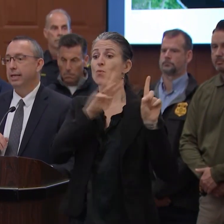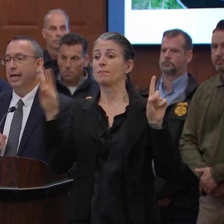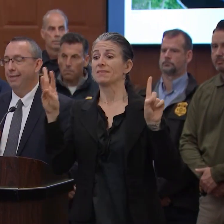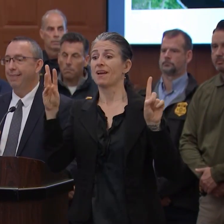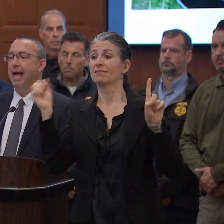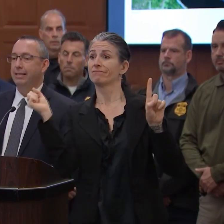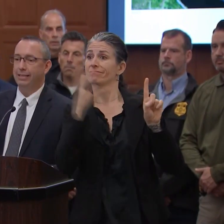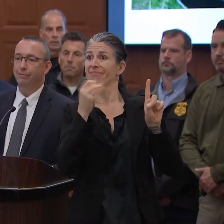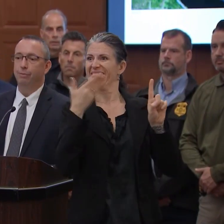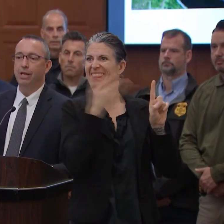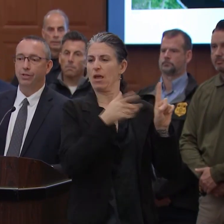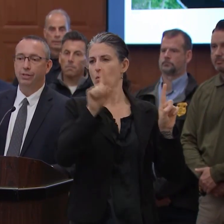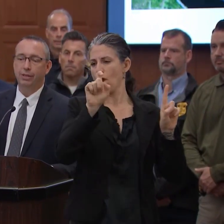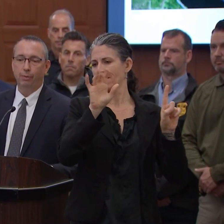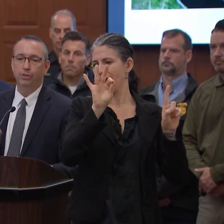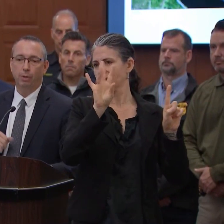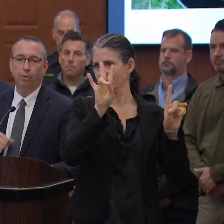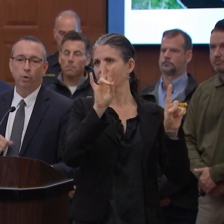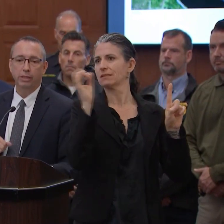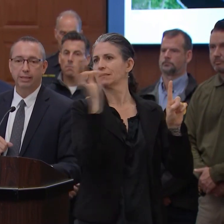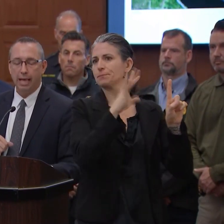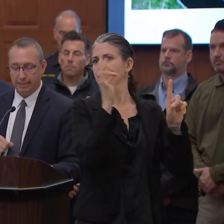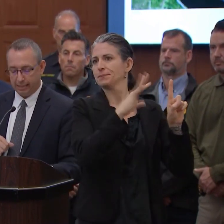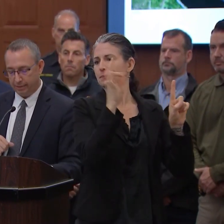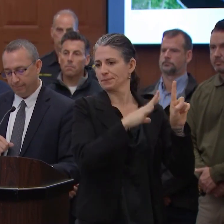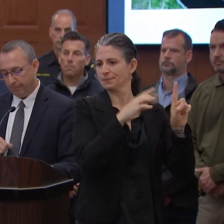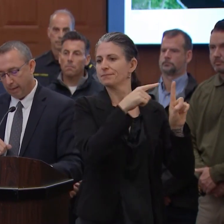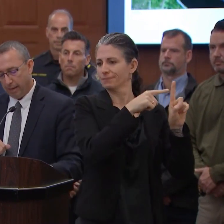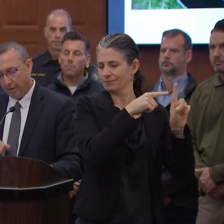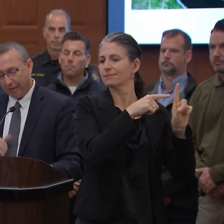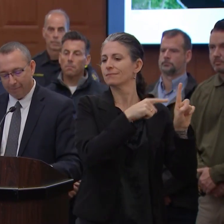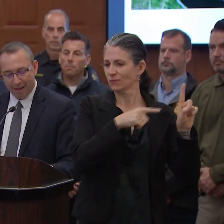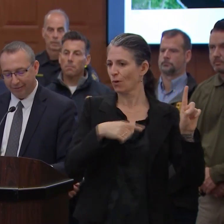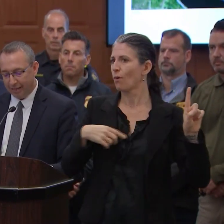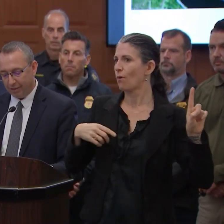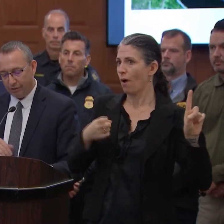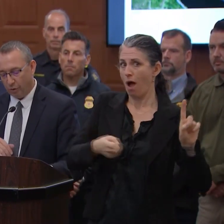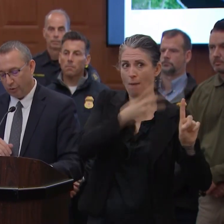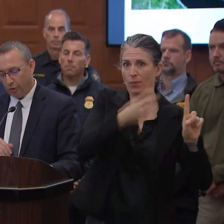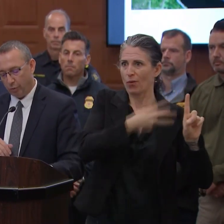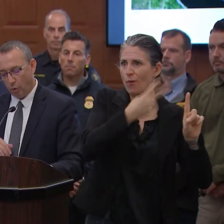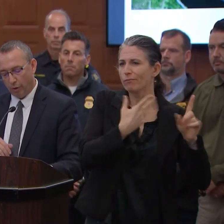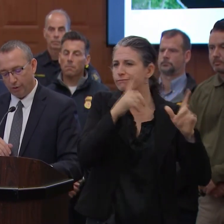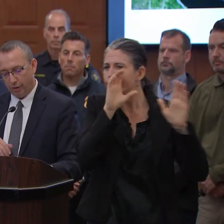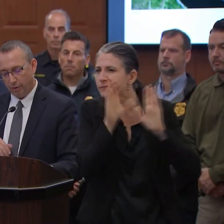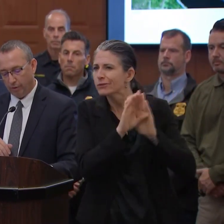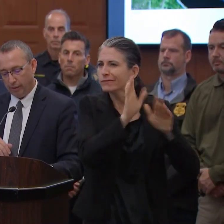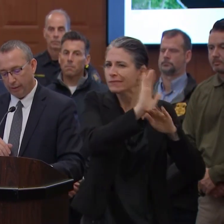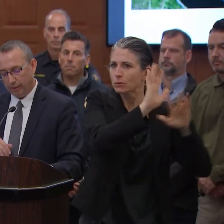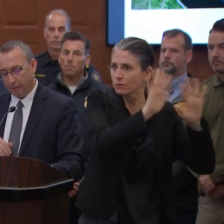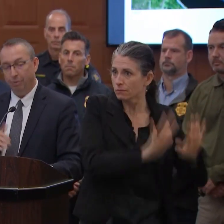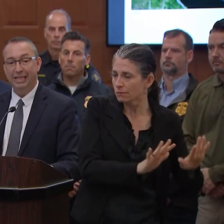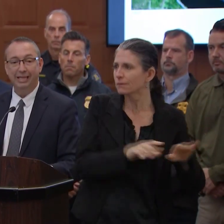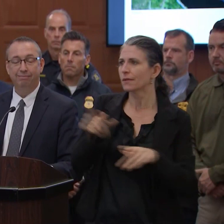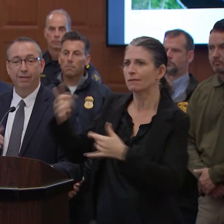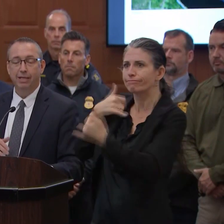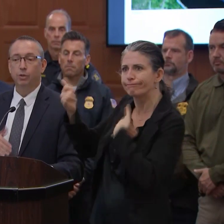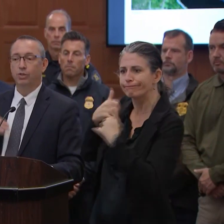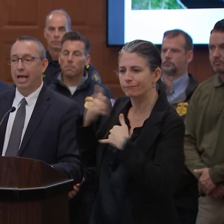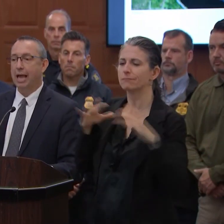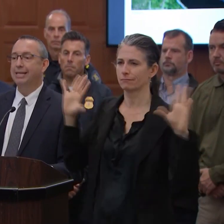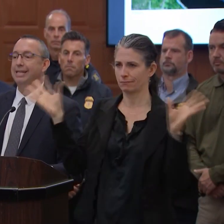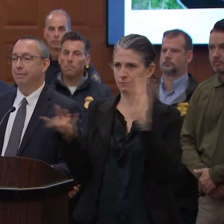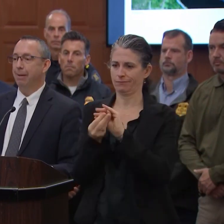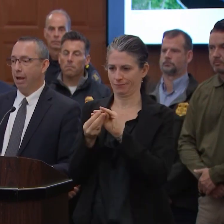leads, and that's information that was uploaded to that system. Got about a dozen or so search warrants that are completed,